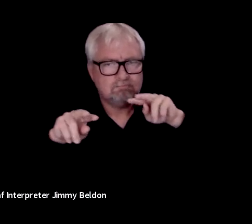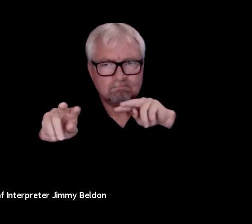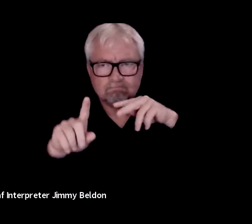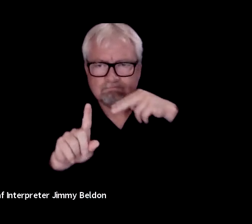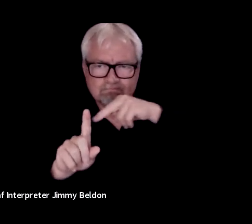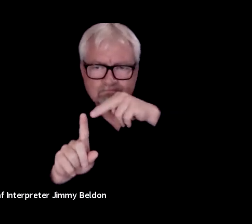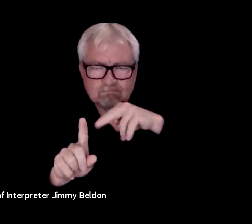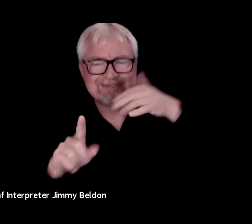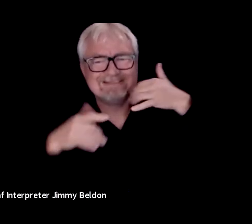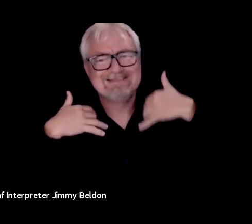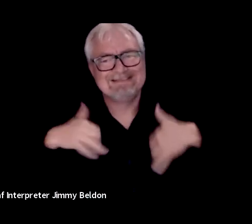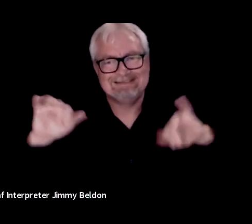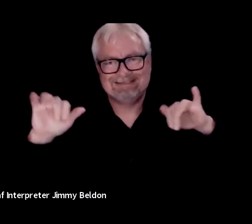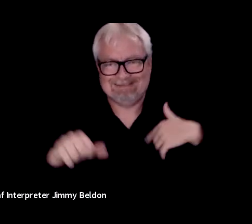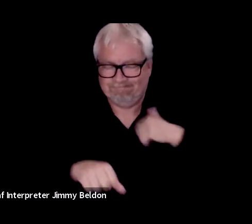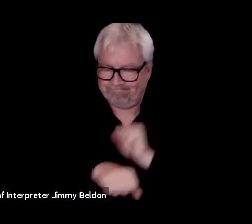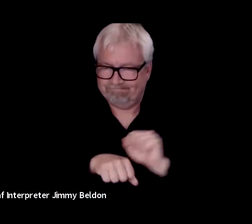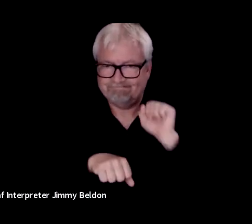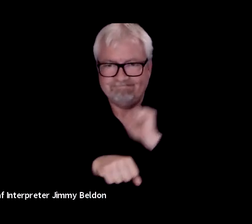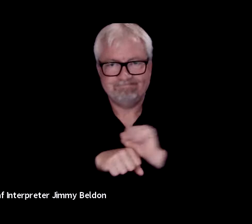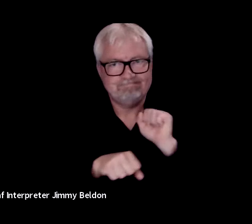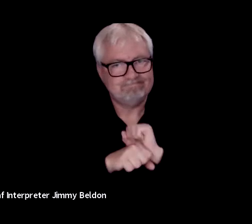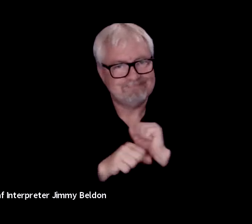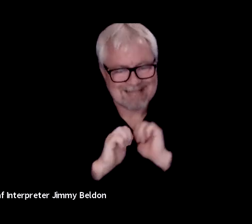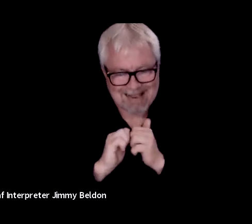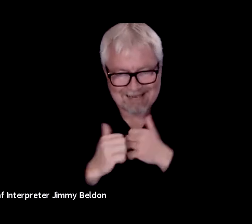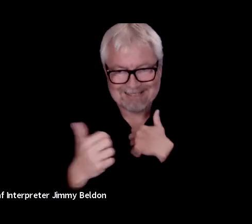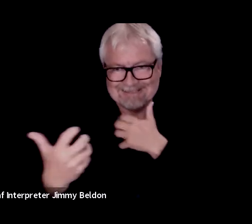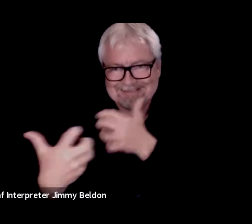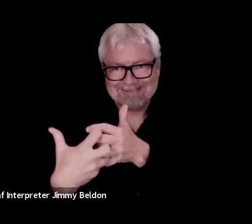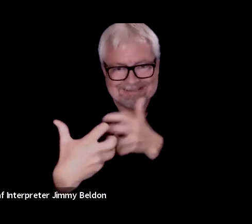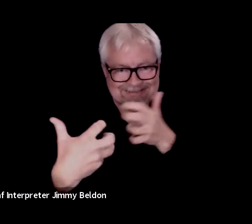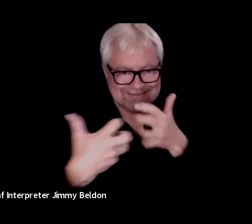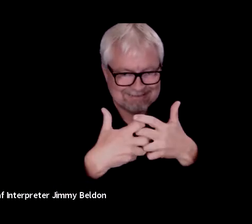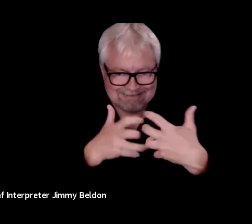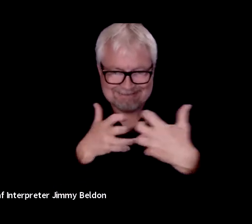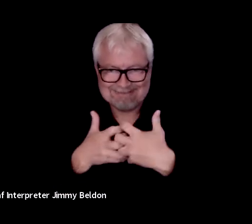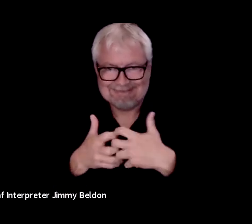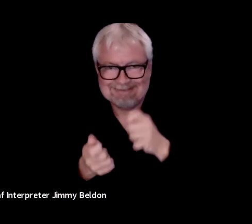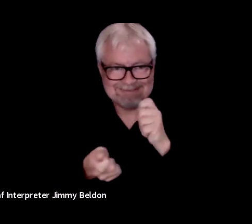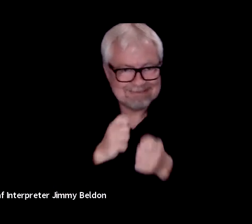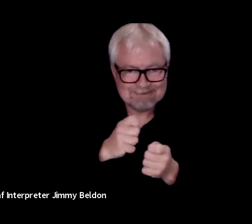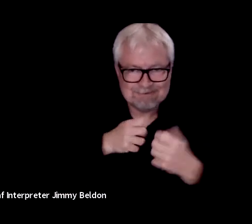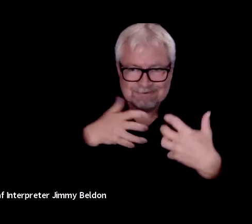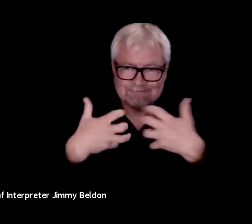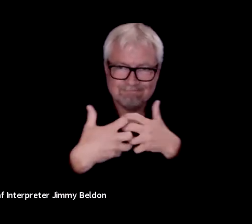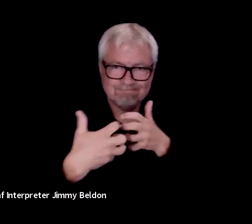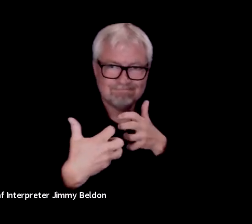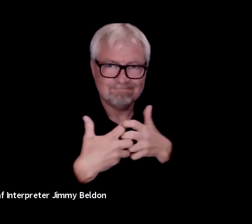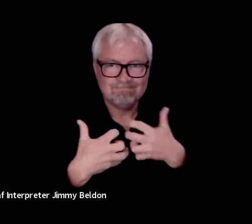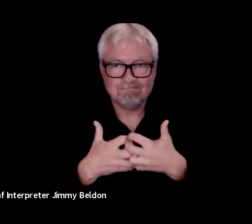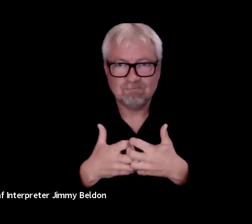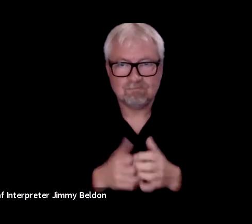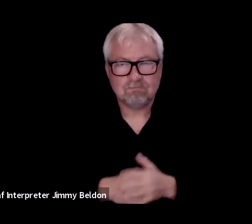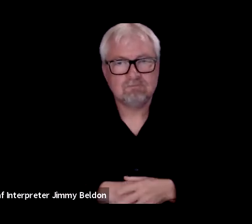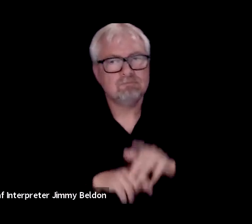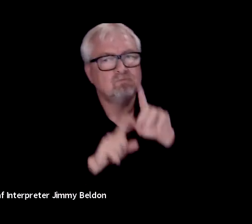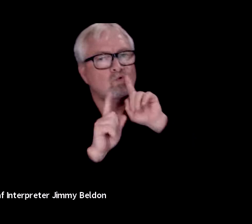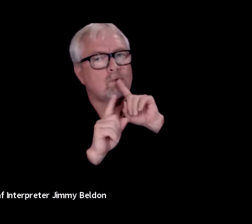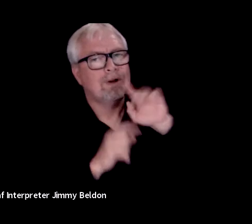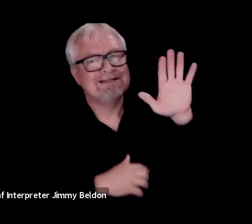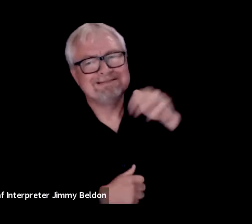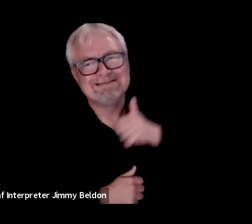And I'm sorry, quick question. Maybe I took a mental break. Did you mention the number of cases related to the State Fair and Sturgis, as those have been particularly closely